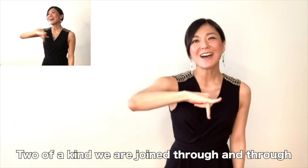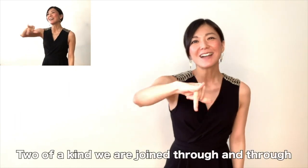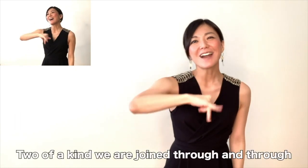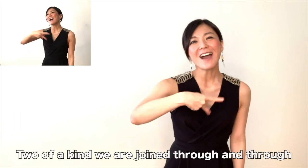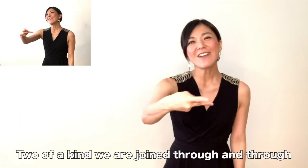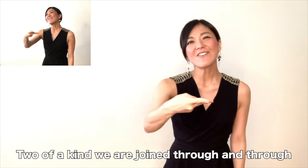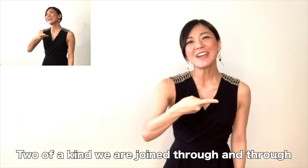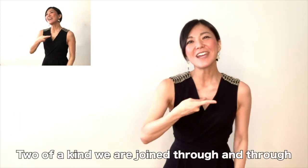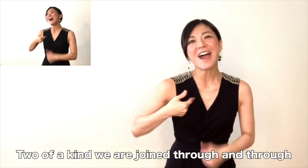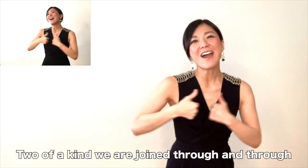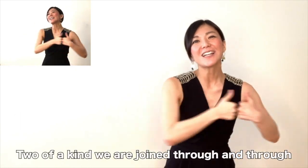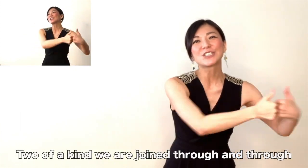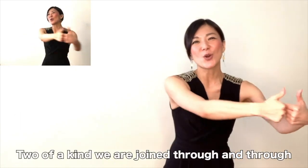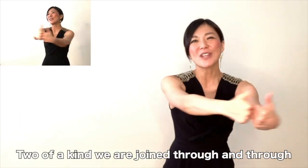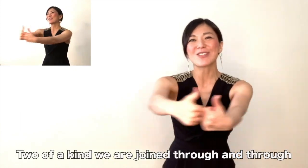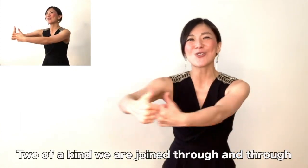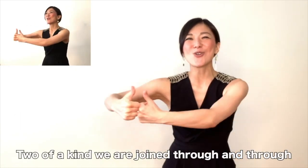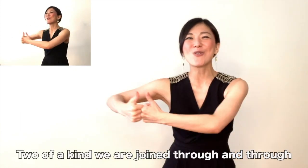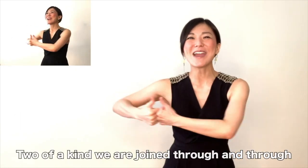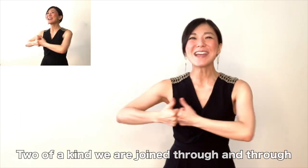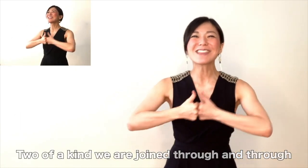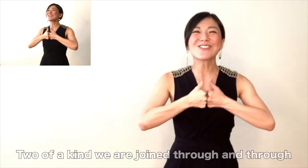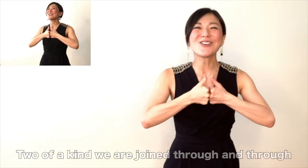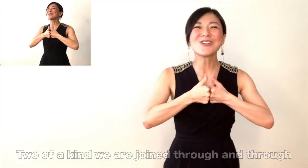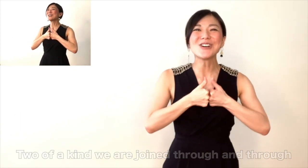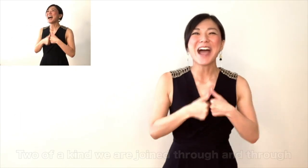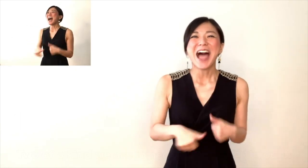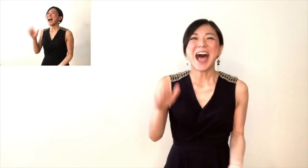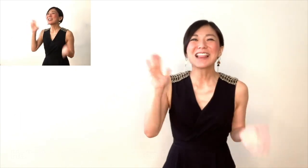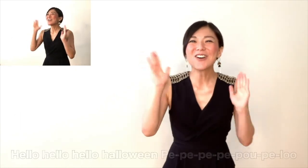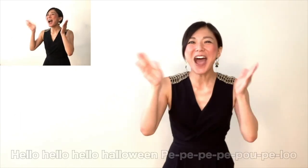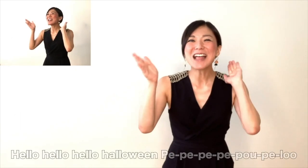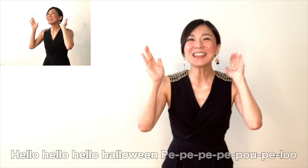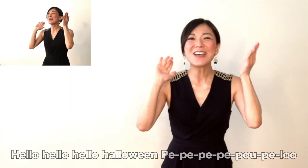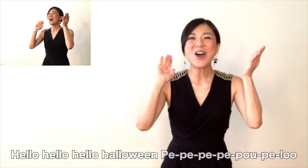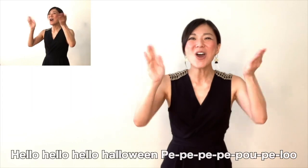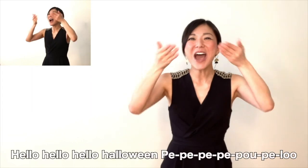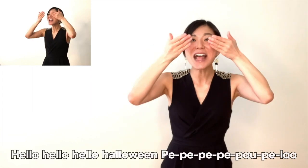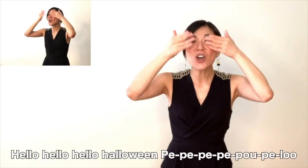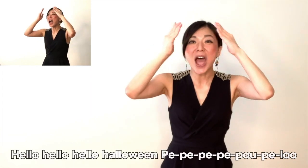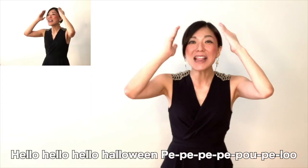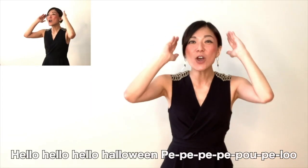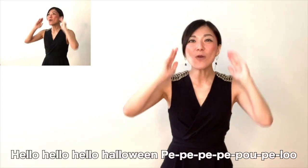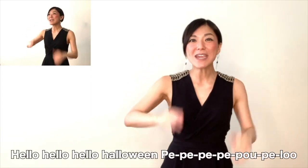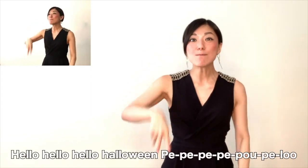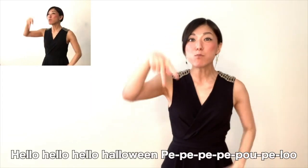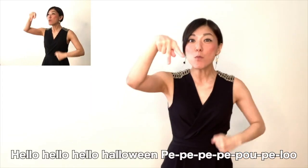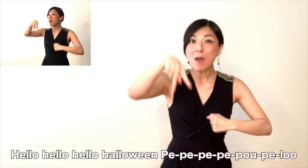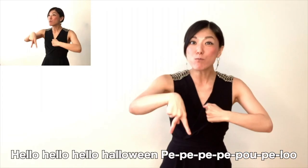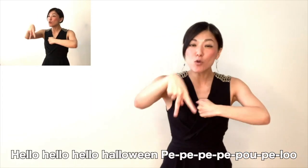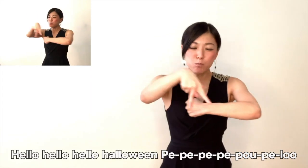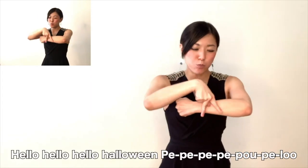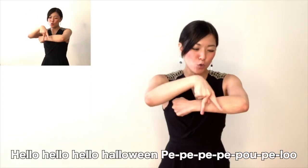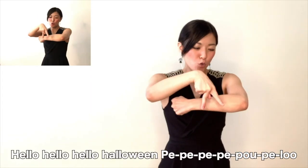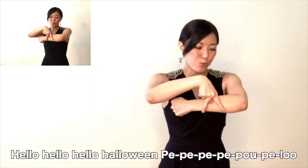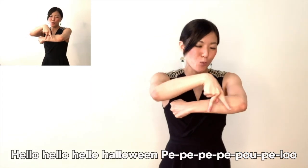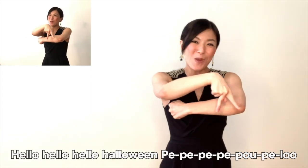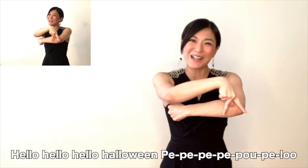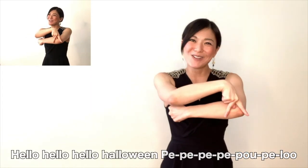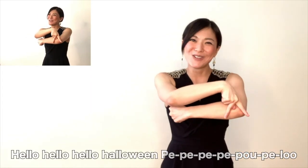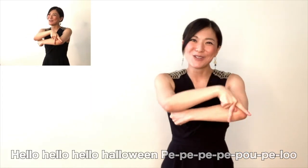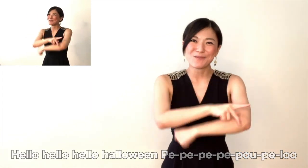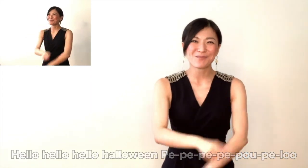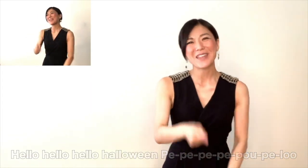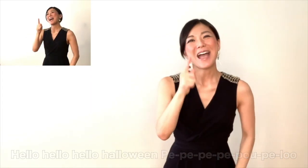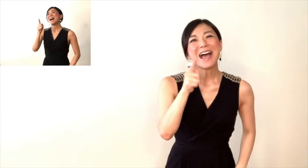of a kind we are joined through and through Hello, hello, hello, halloween Pup-pup-pup